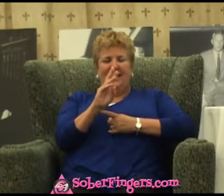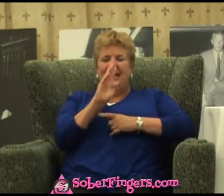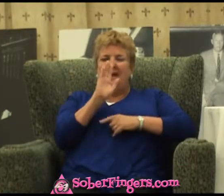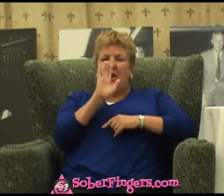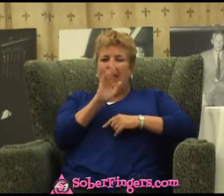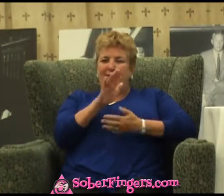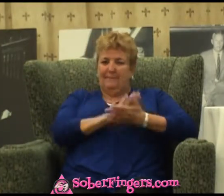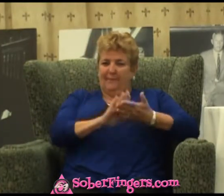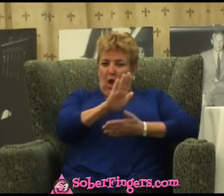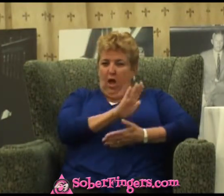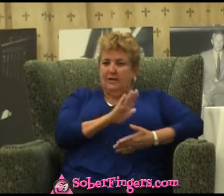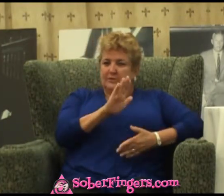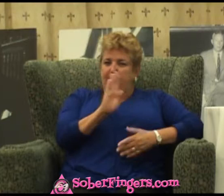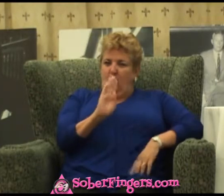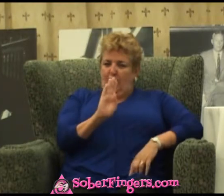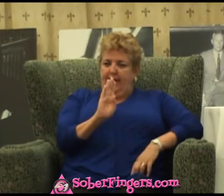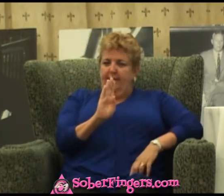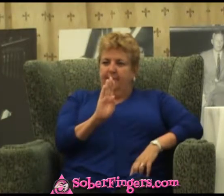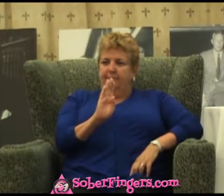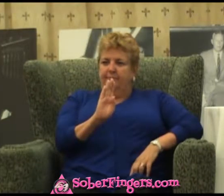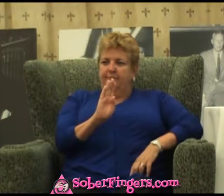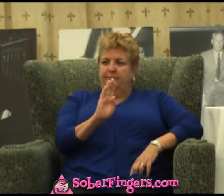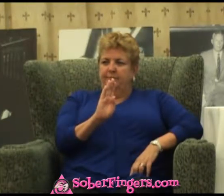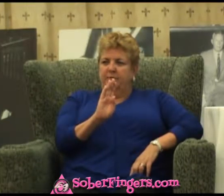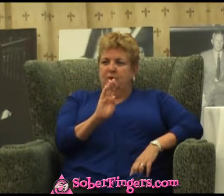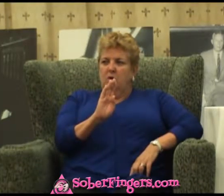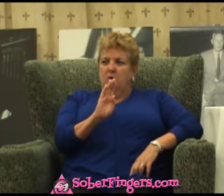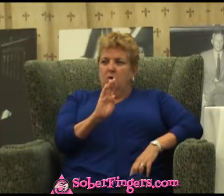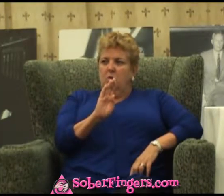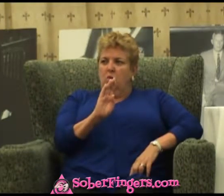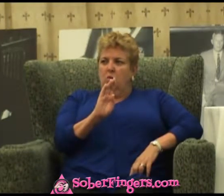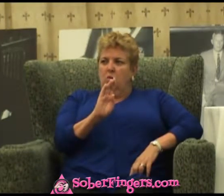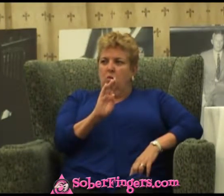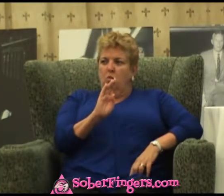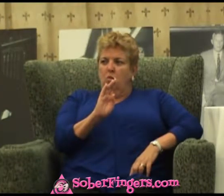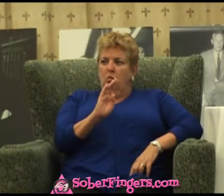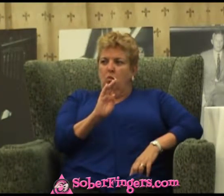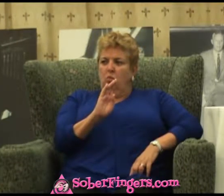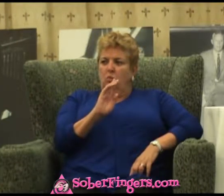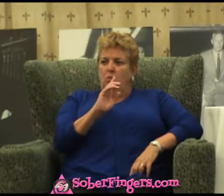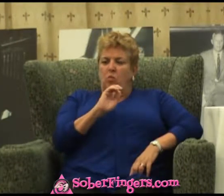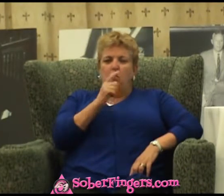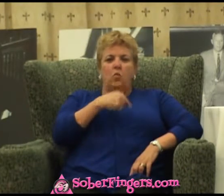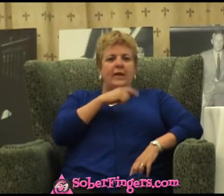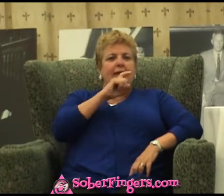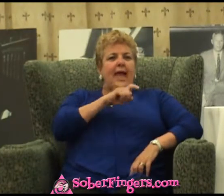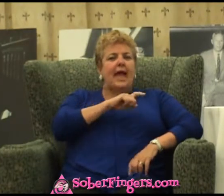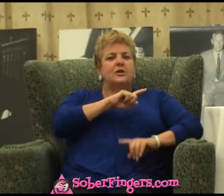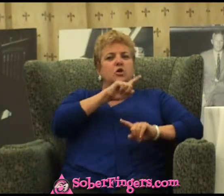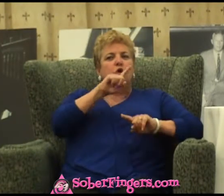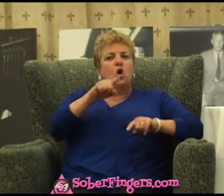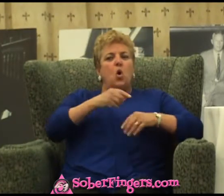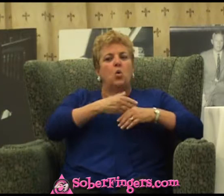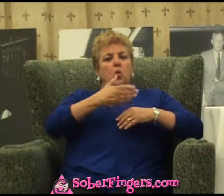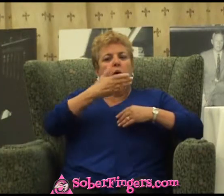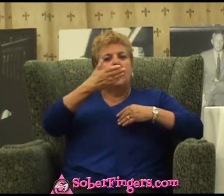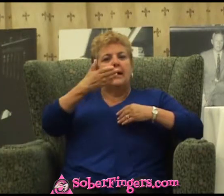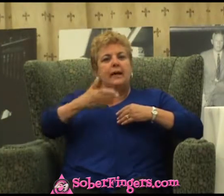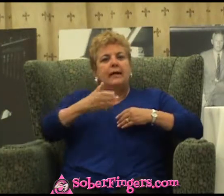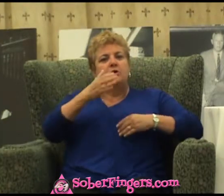have one meeting a night yet. And so we had to go next door into deepest Oakland to get to some